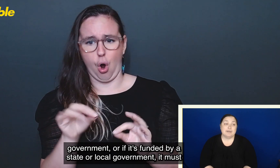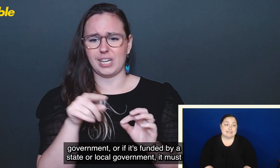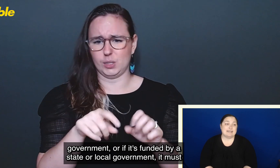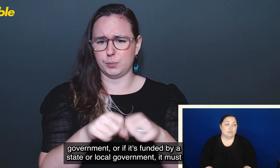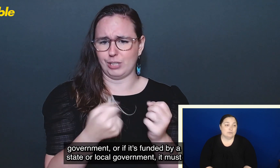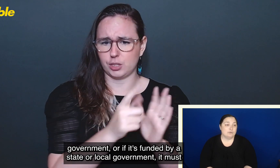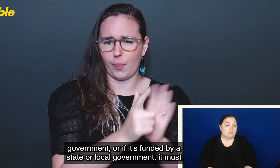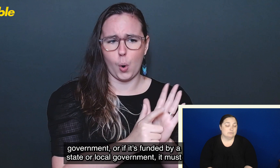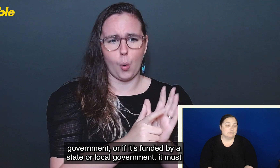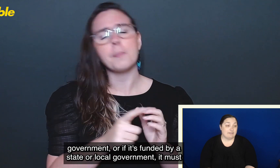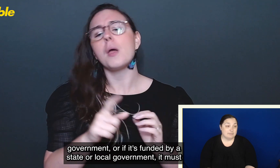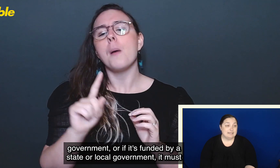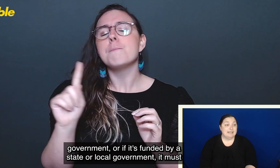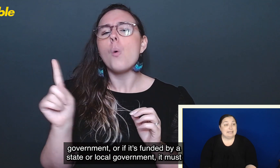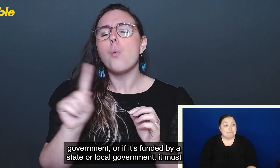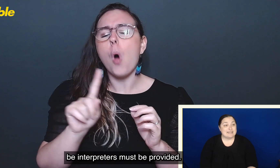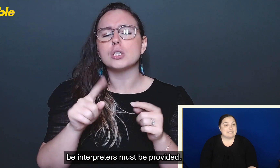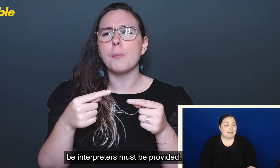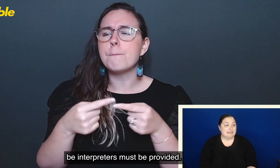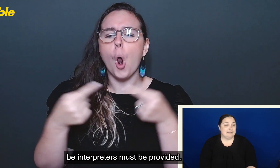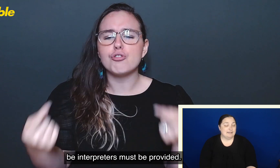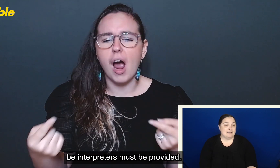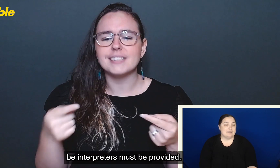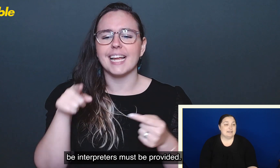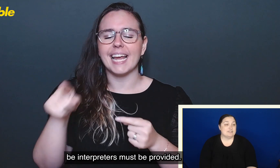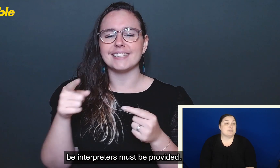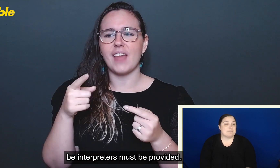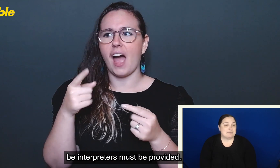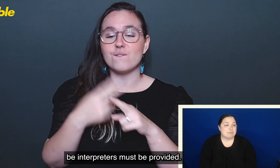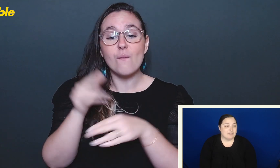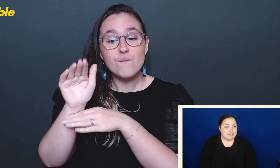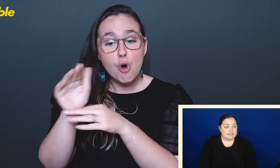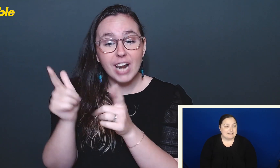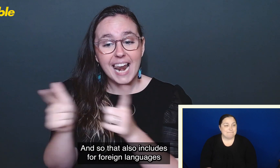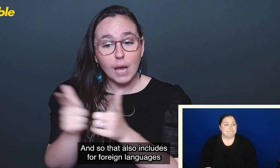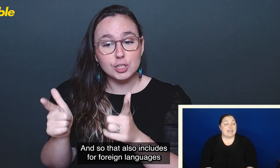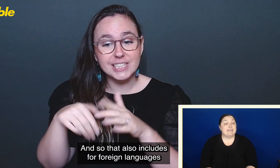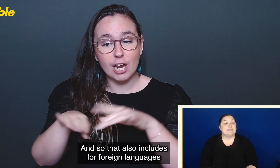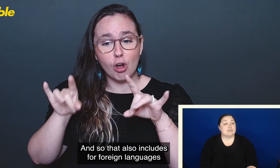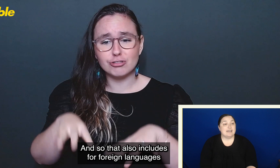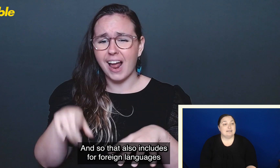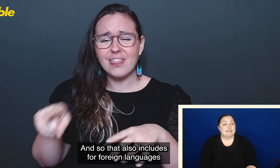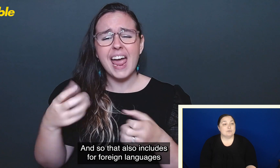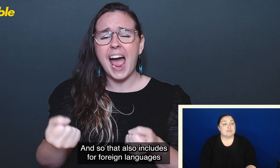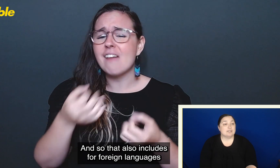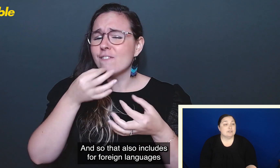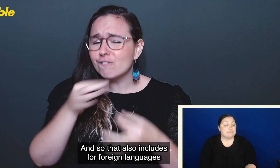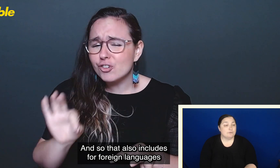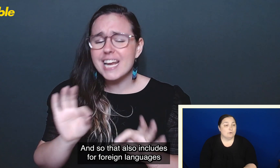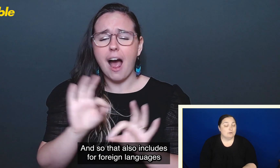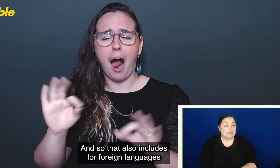by a state or local government, it must be, interpreters must be provided. And so that also